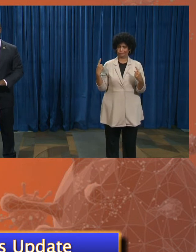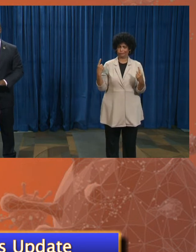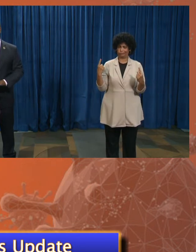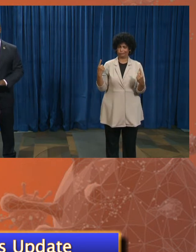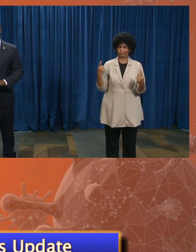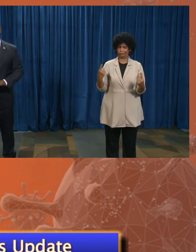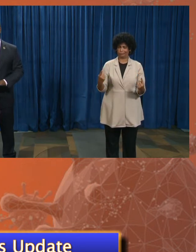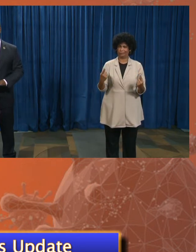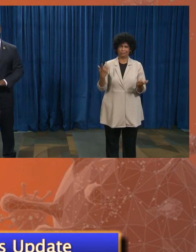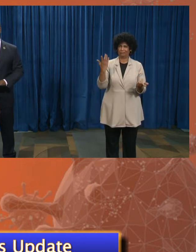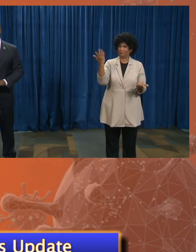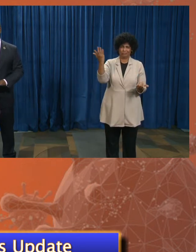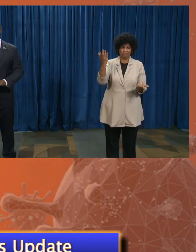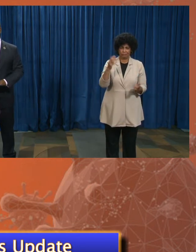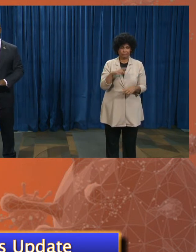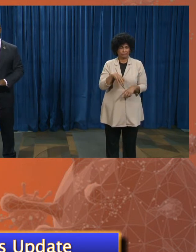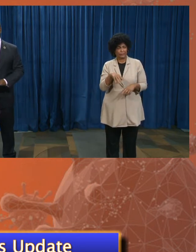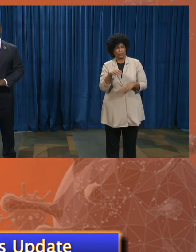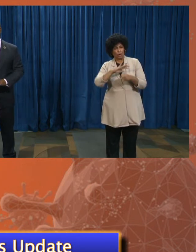COVID-19?